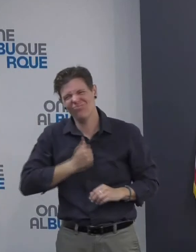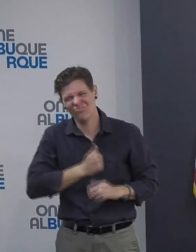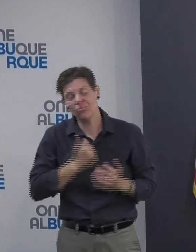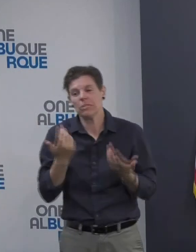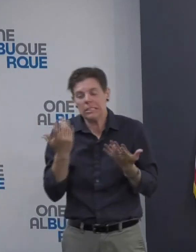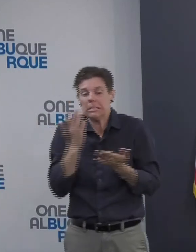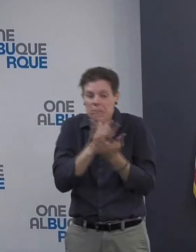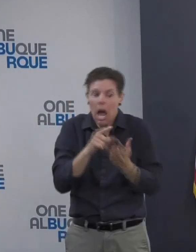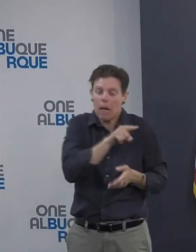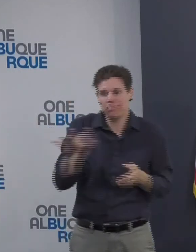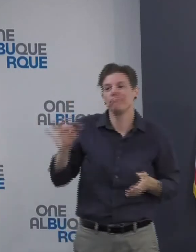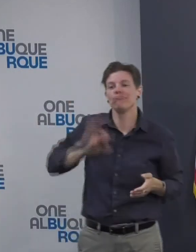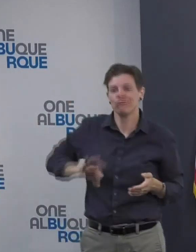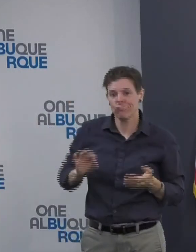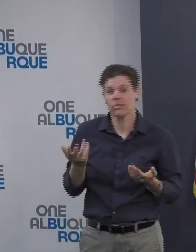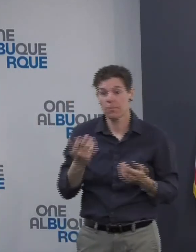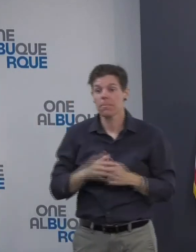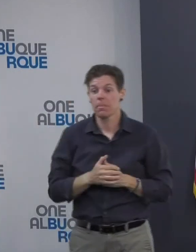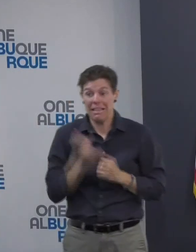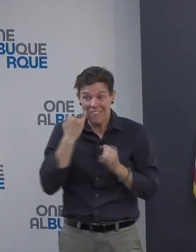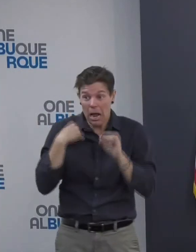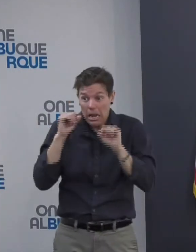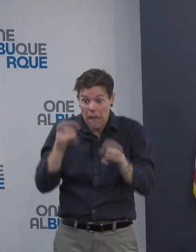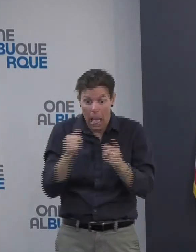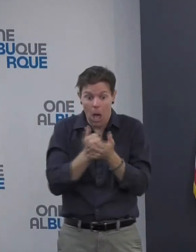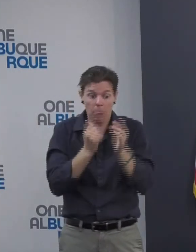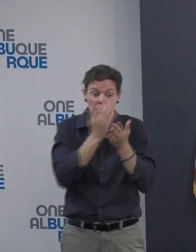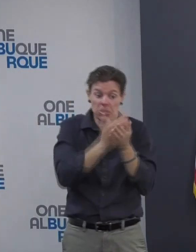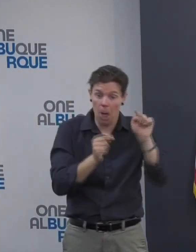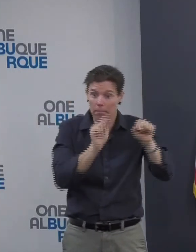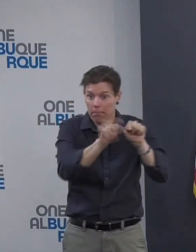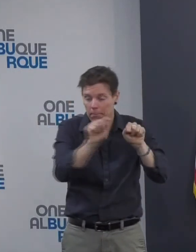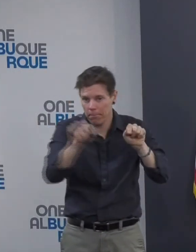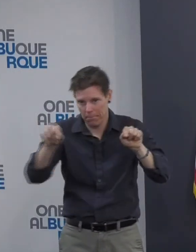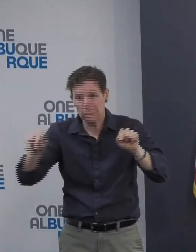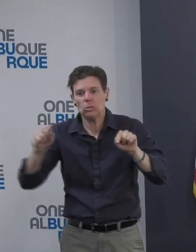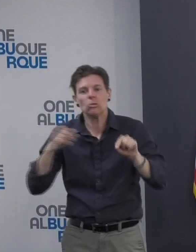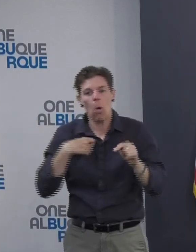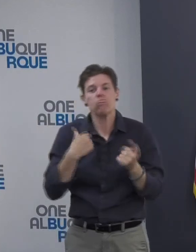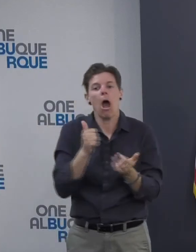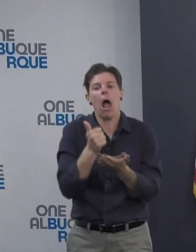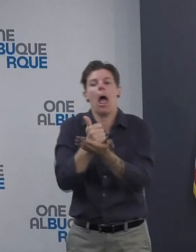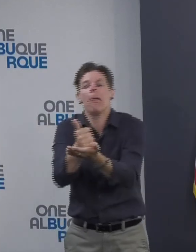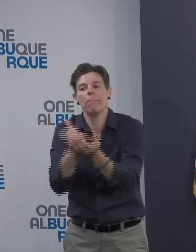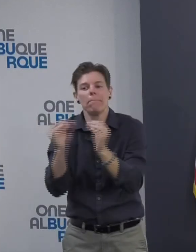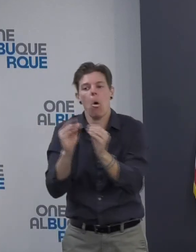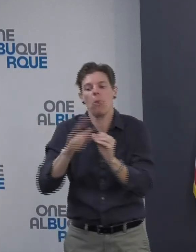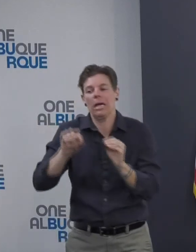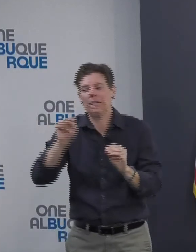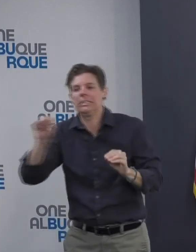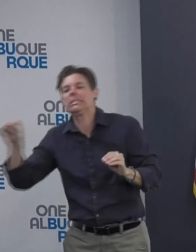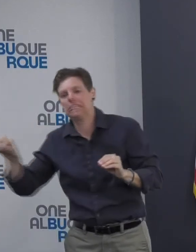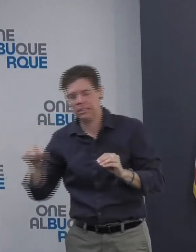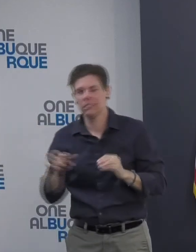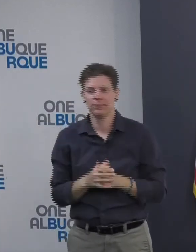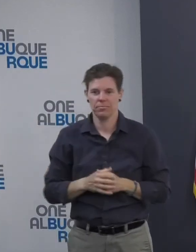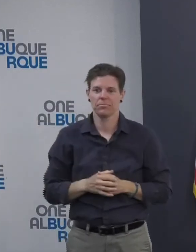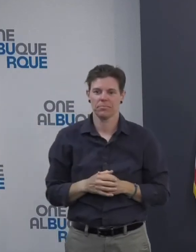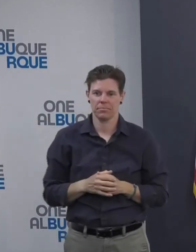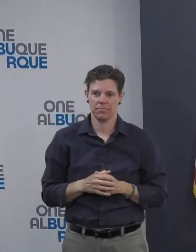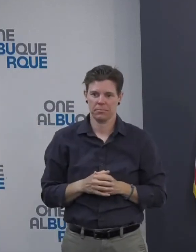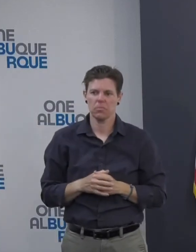folks that it is helpful to, we want to try and actually do a little more. So we'll explain this. So